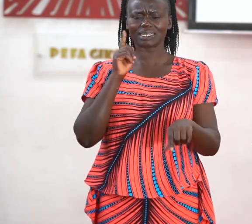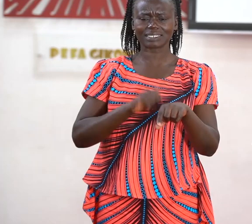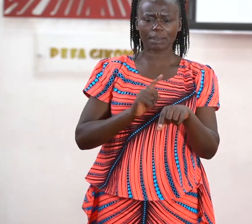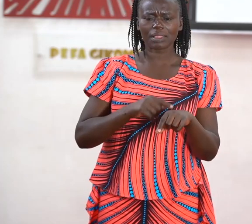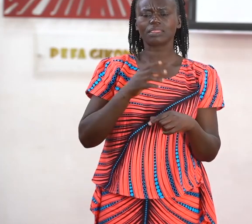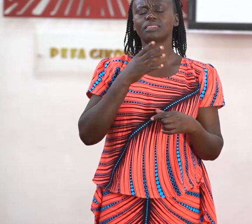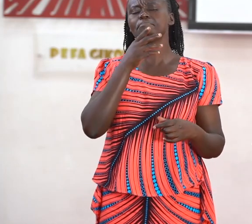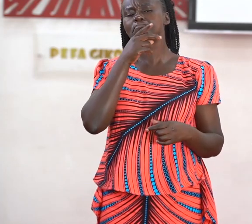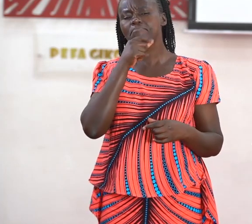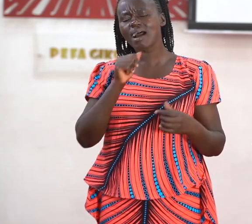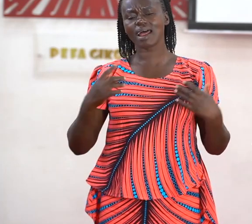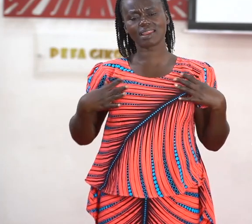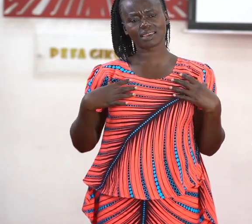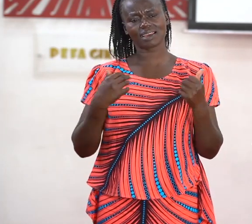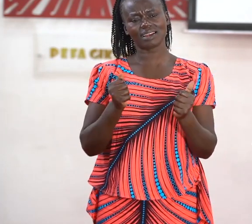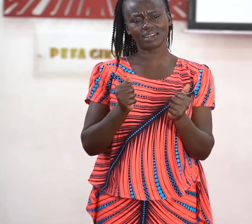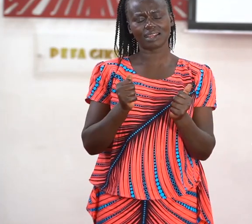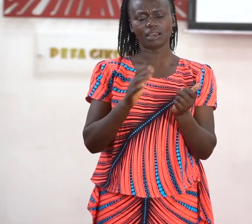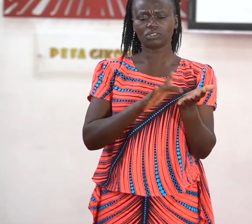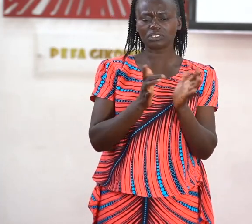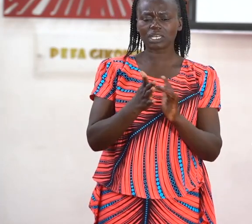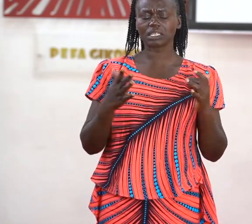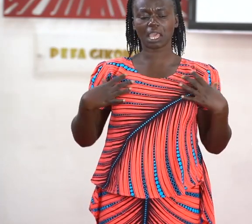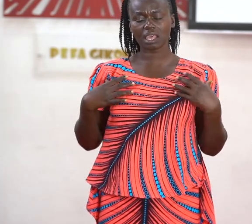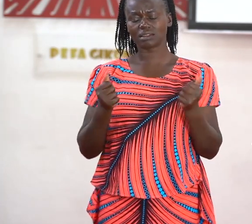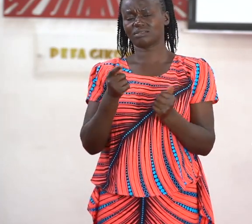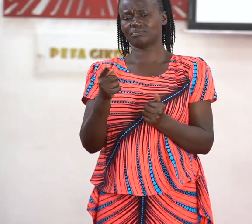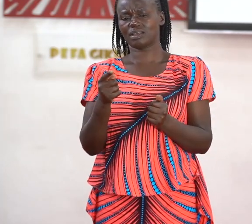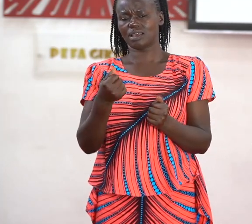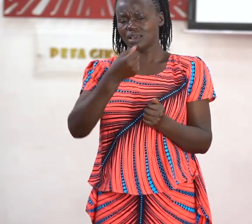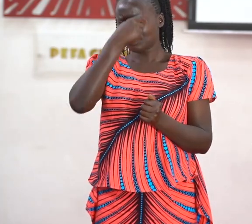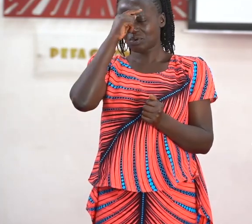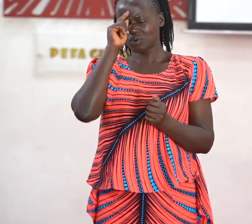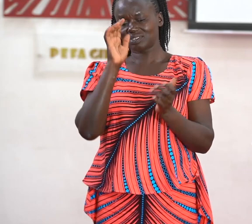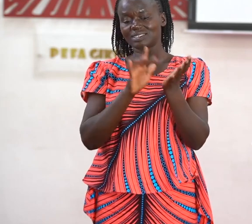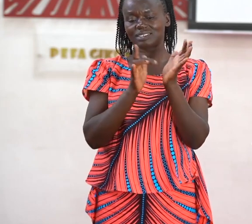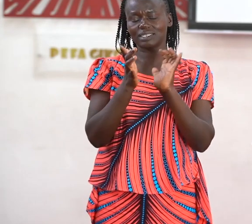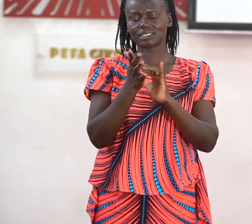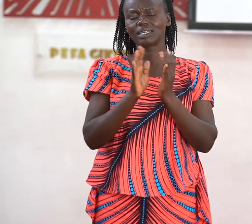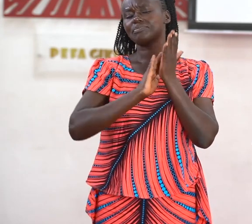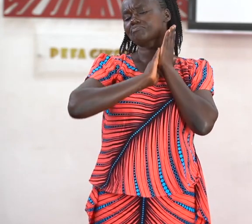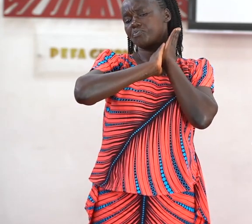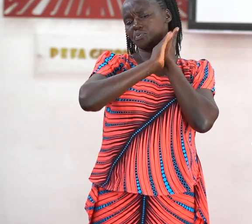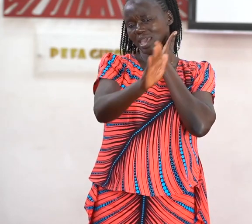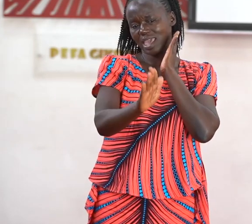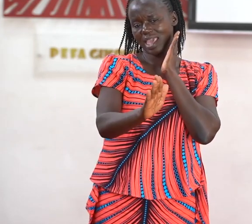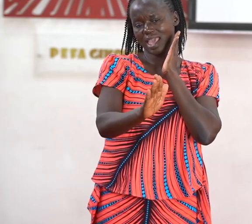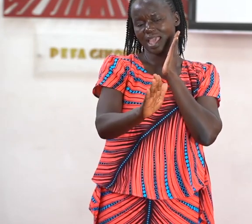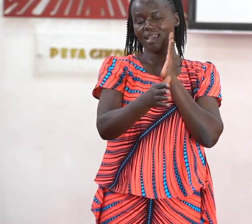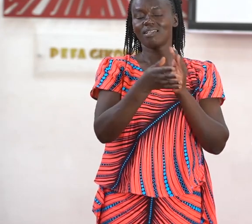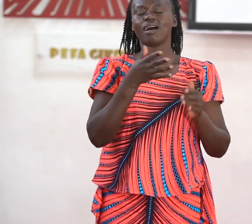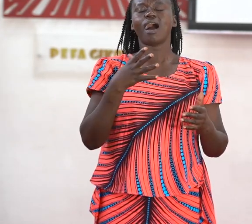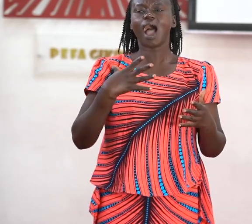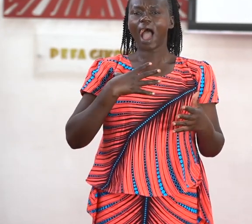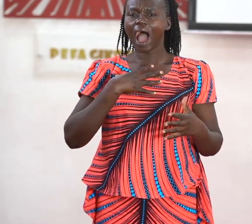healed him, because Jesus, he entered into a crowd. He slipped away into the crowd that was near him.